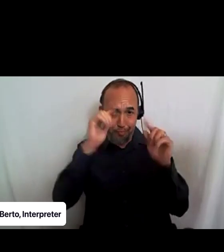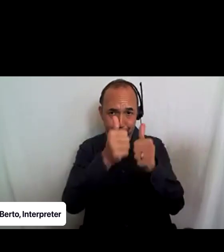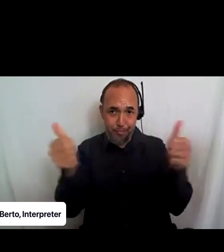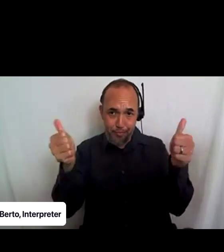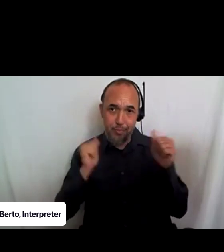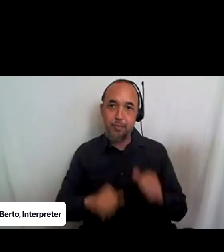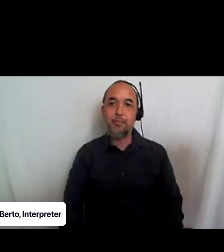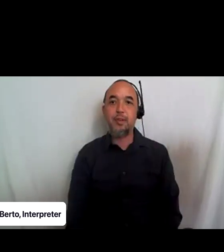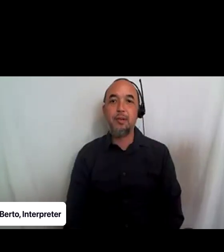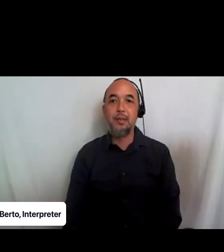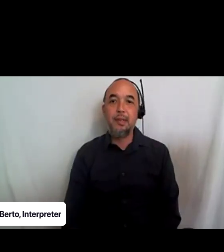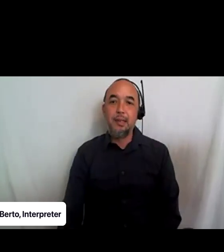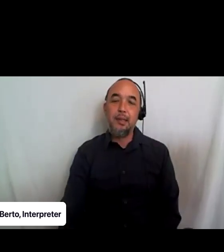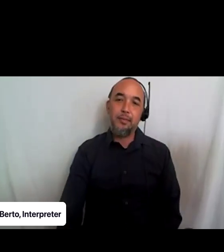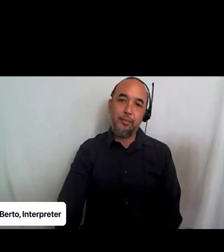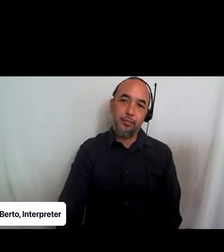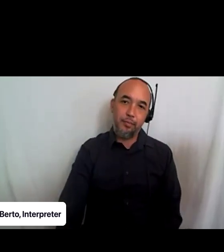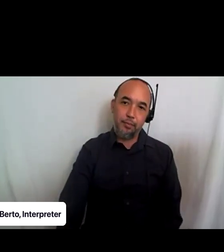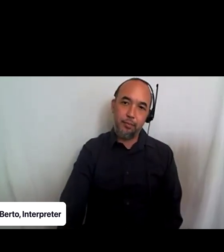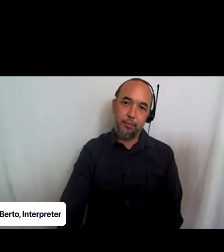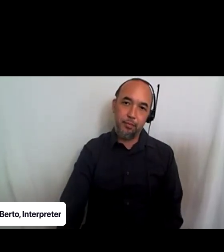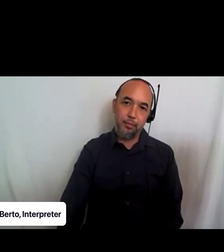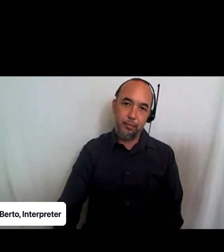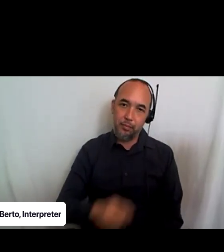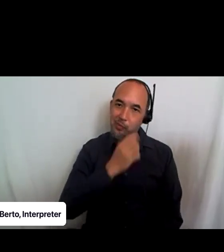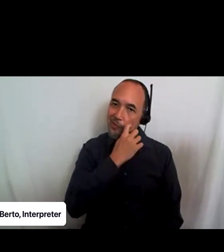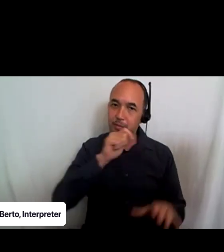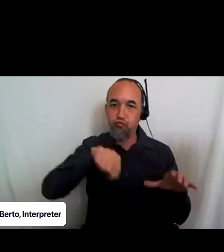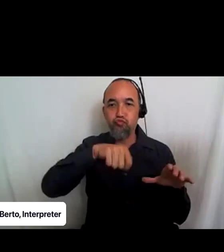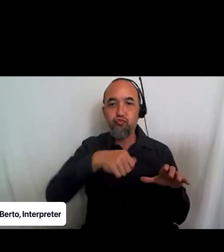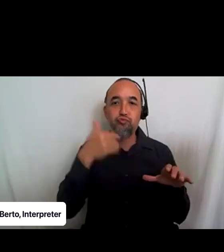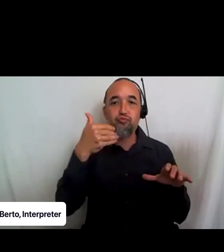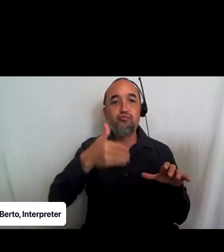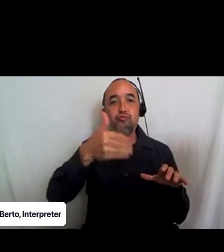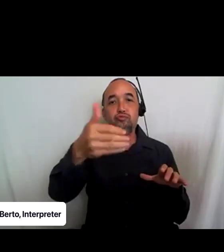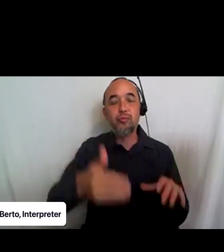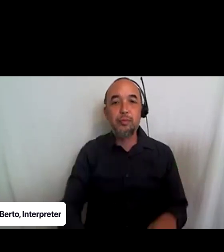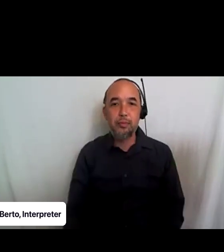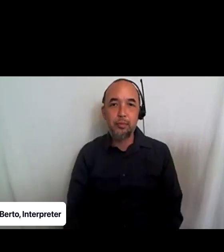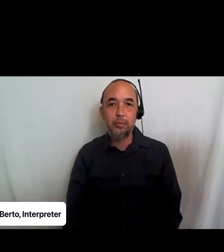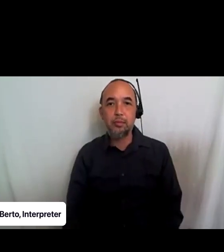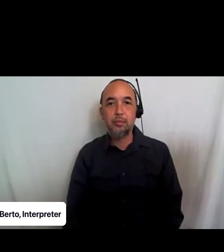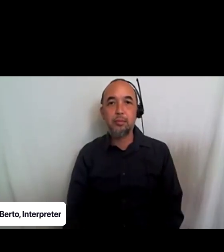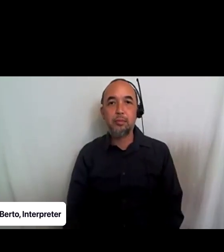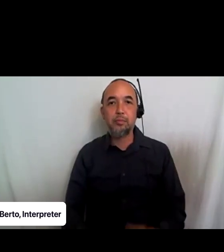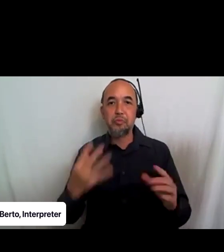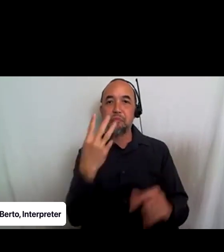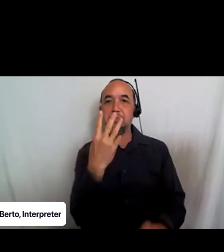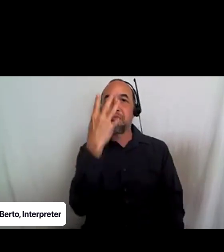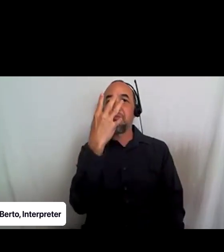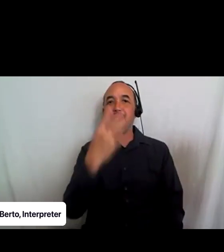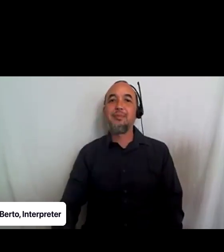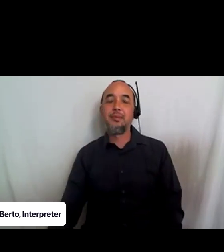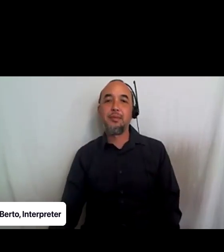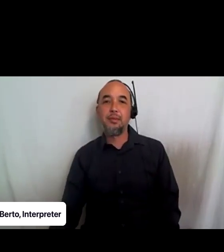much you want it to. So just whisk that from time to time. I'm going to turn up the camera like this so I don't have to bend down